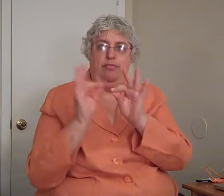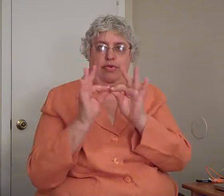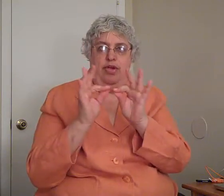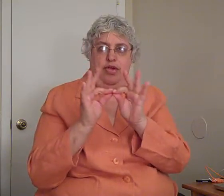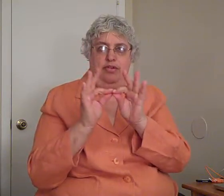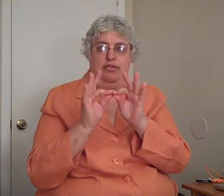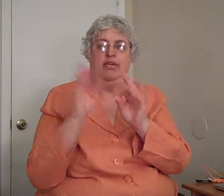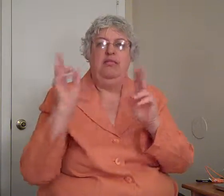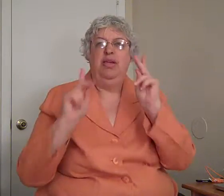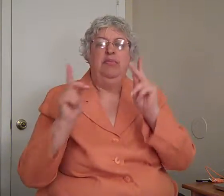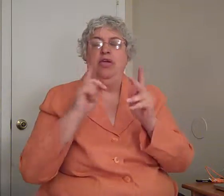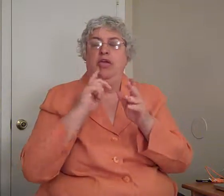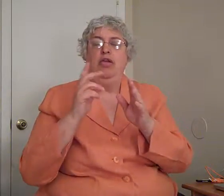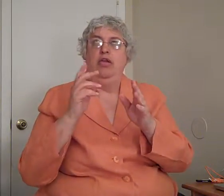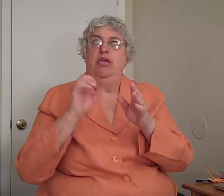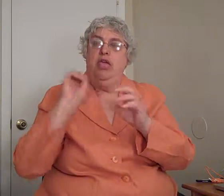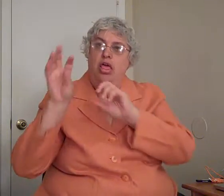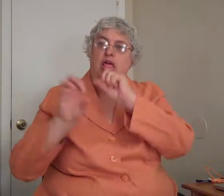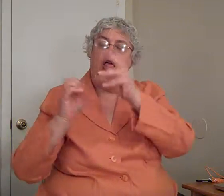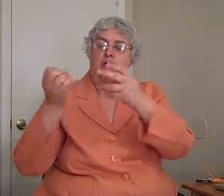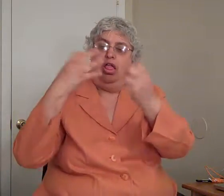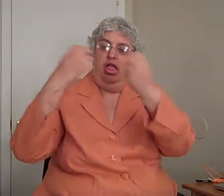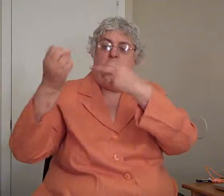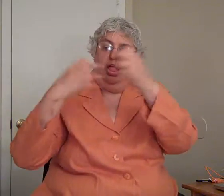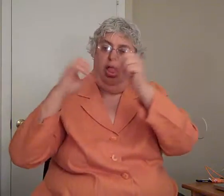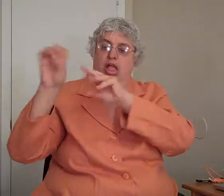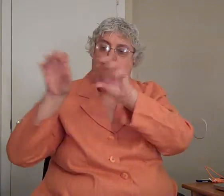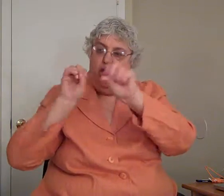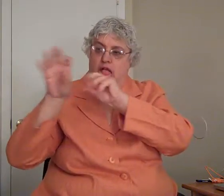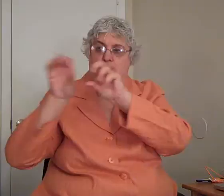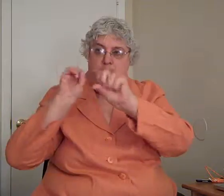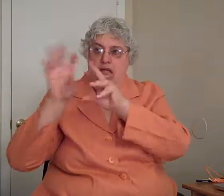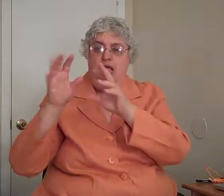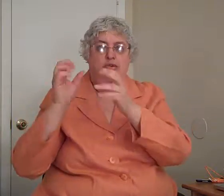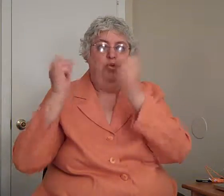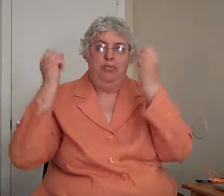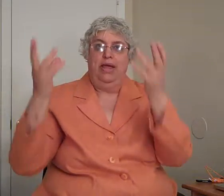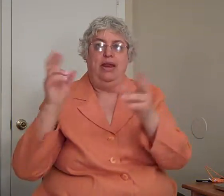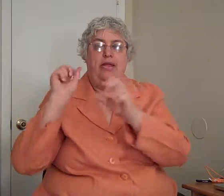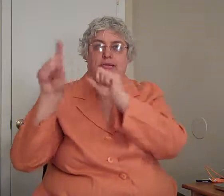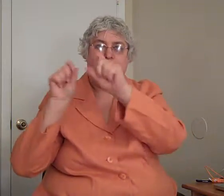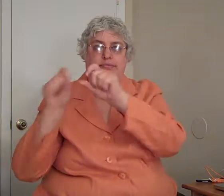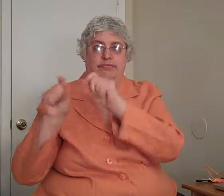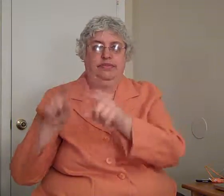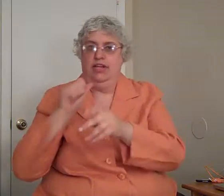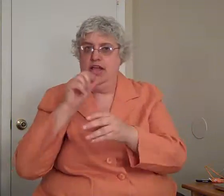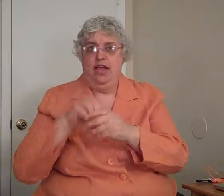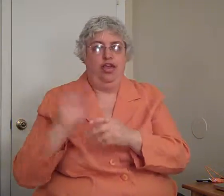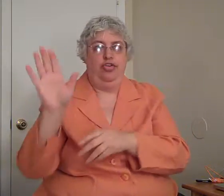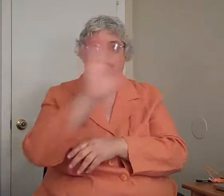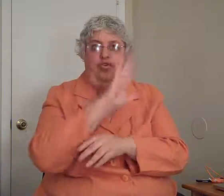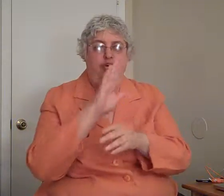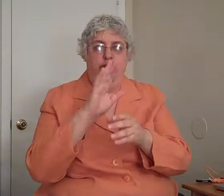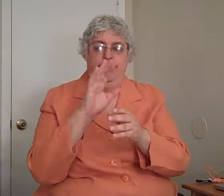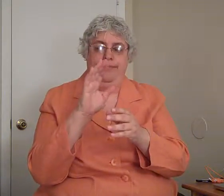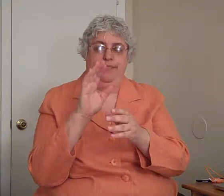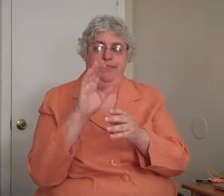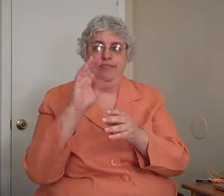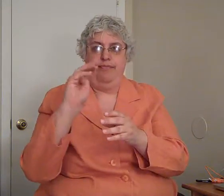prospects who are not even in your real target market to begin with, as we already know, right? Now, in other words, you're going to end up wasting a lot